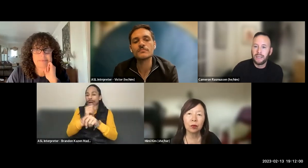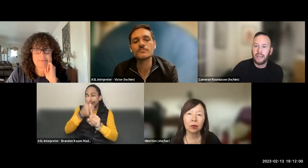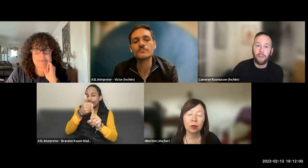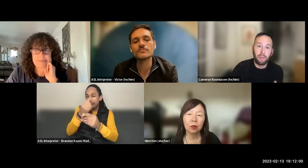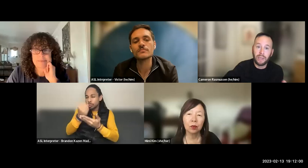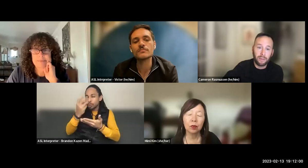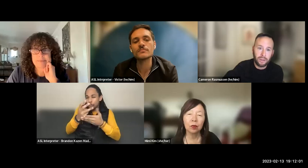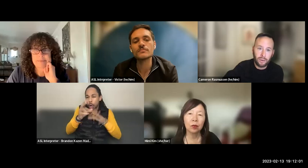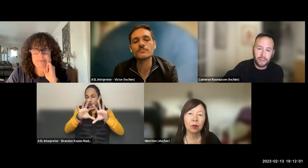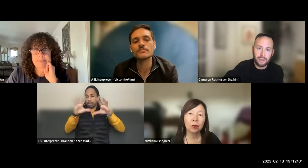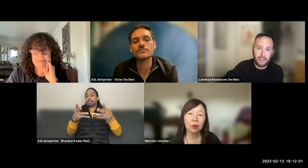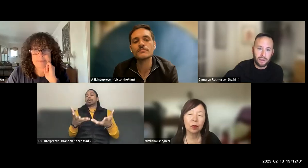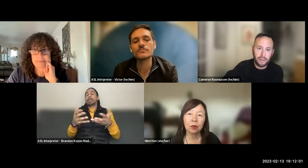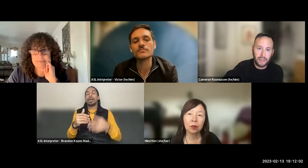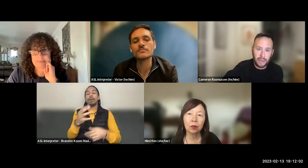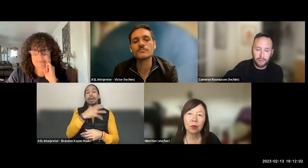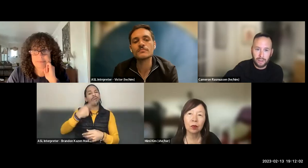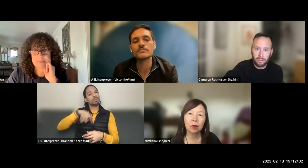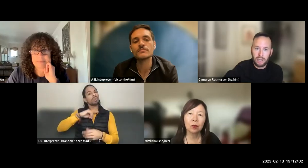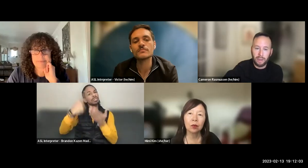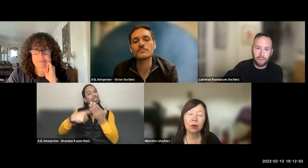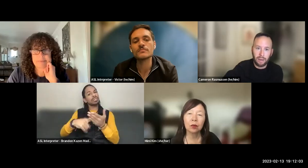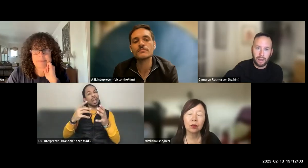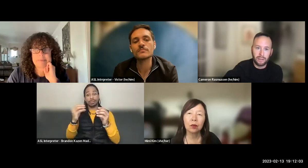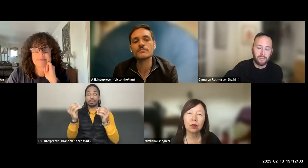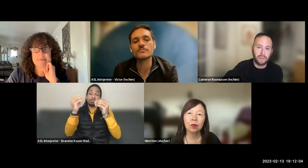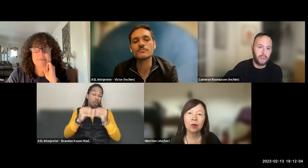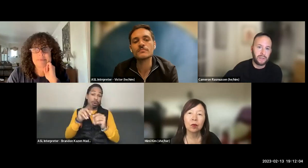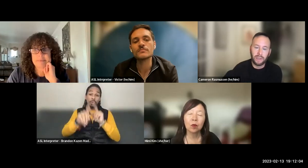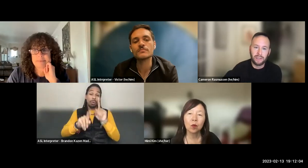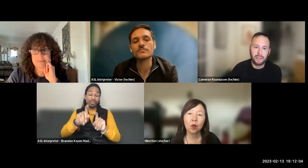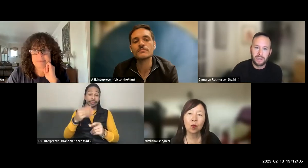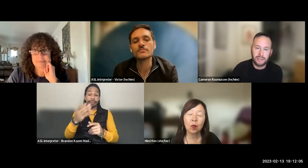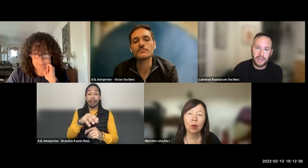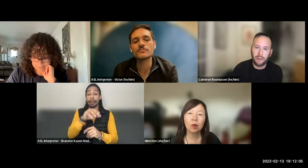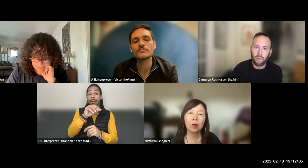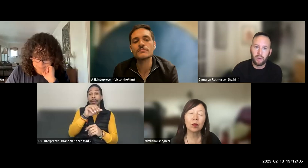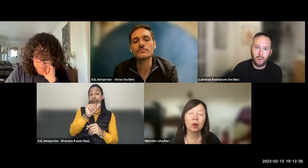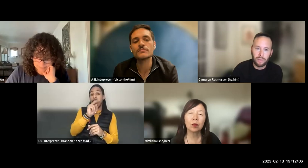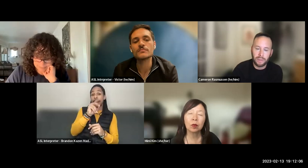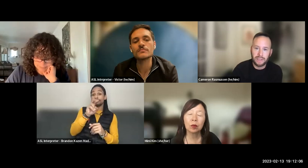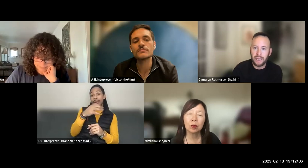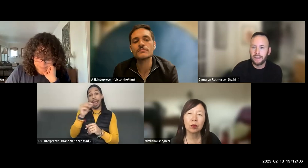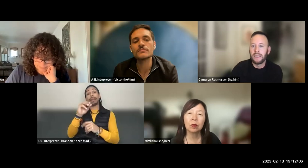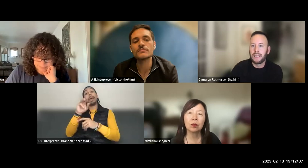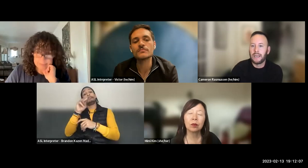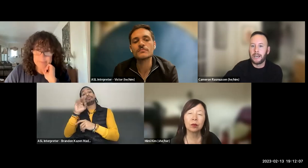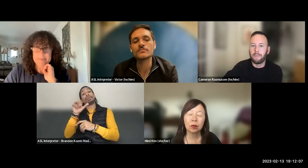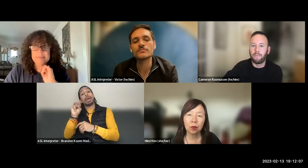that. And it brings up also questions that Andrea, you and Mariame have thought about in terms of what's the relationship to the state and what do we want from the